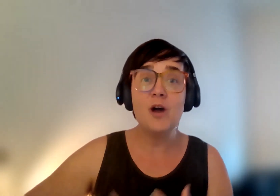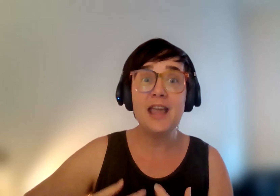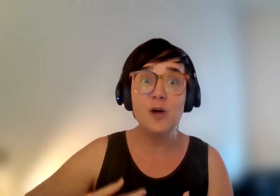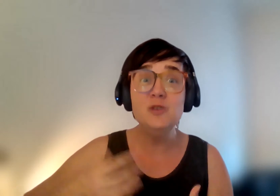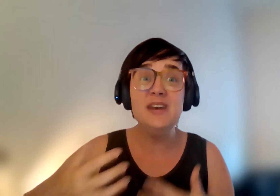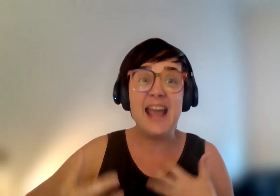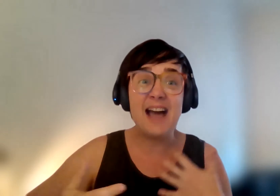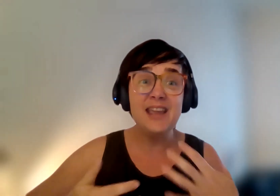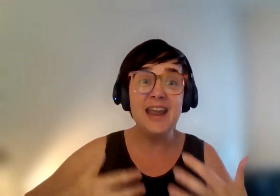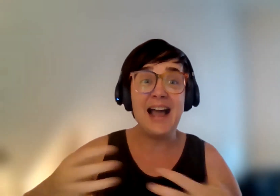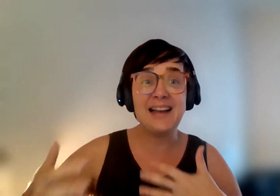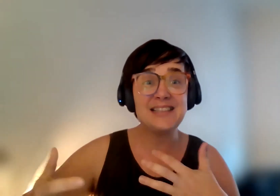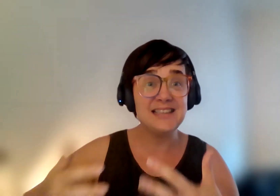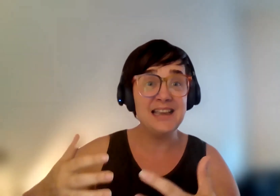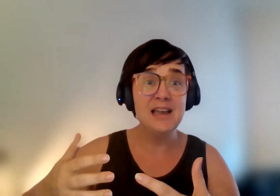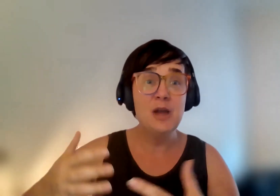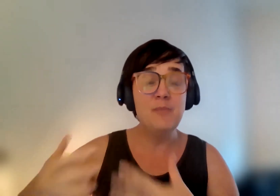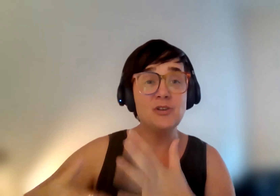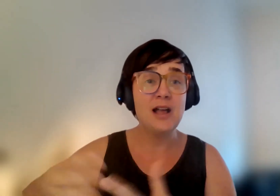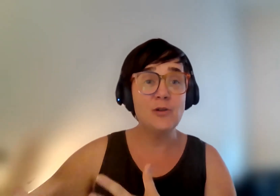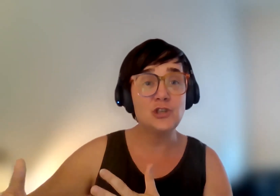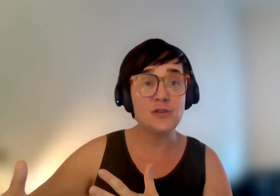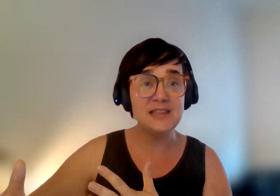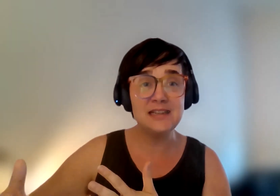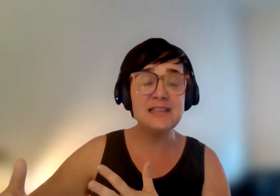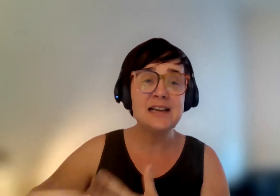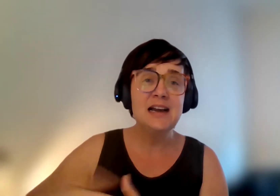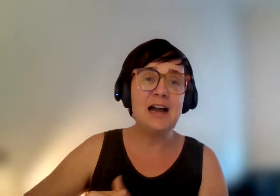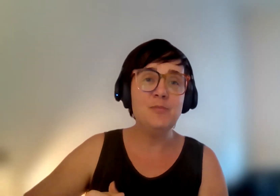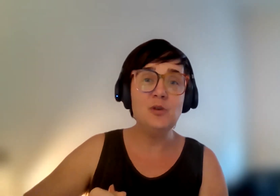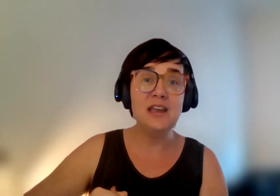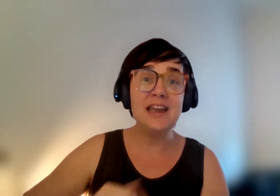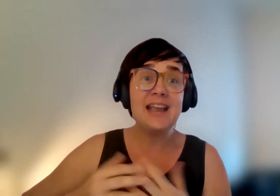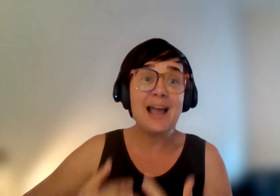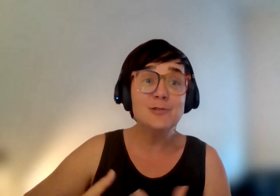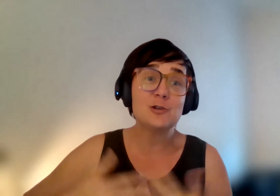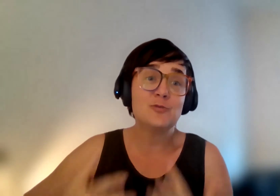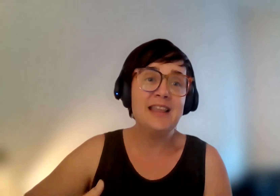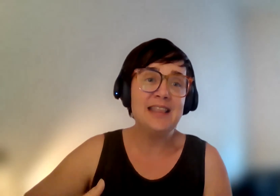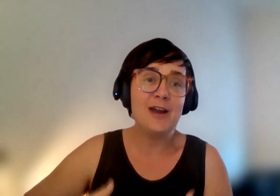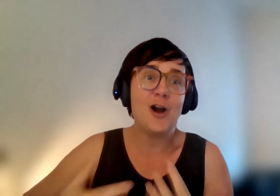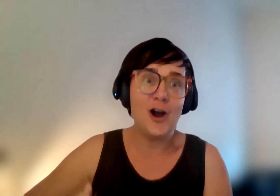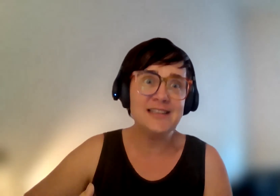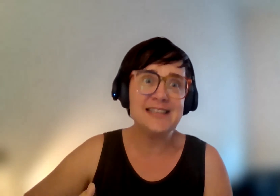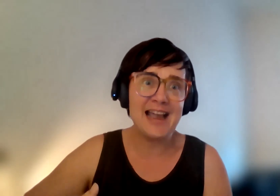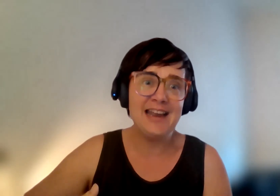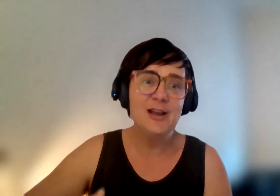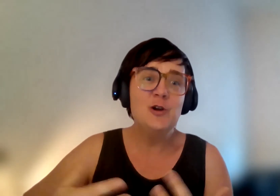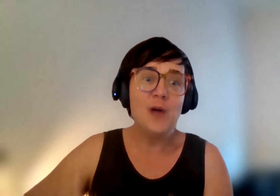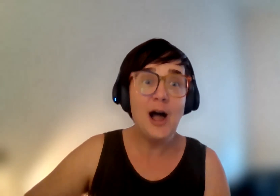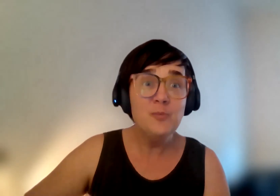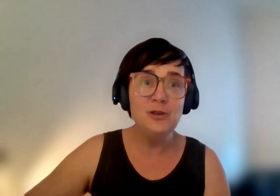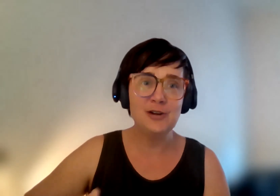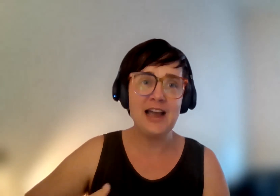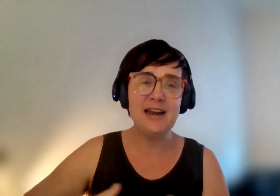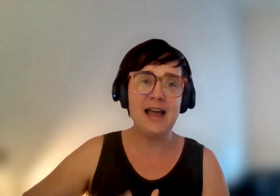Source while they help you navigate accessing mental health services. You can get a counselor right there on